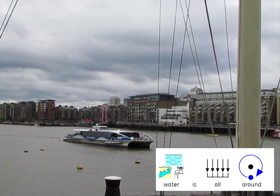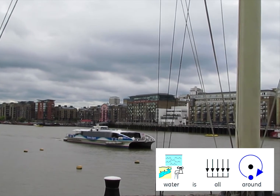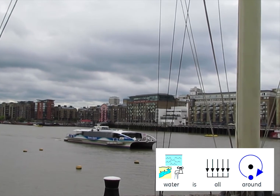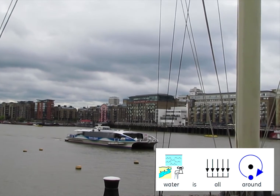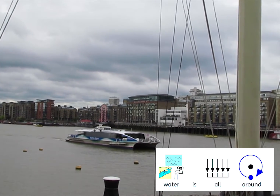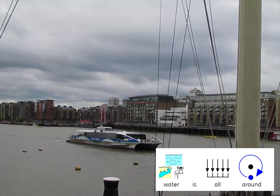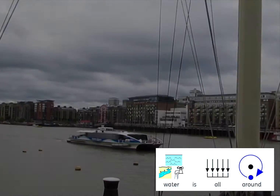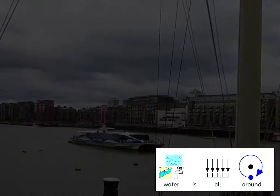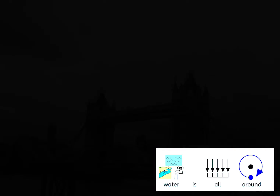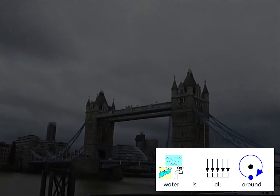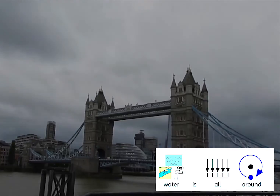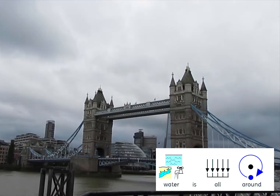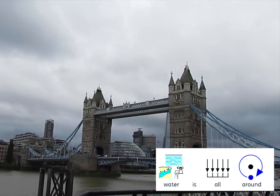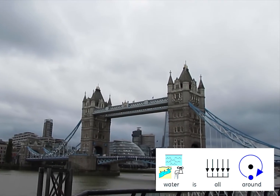low.